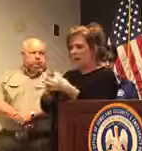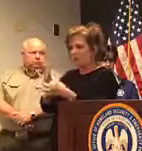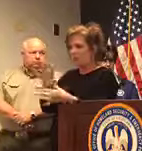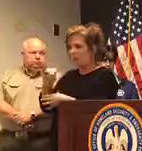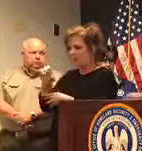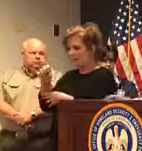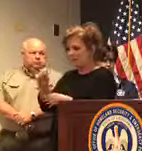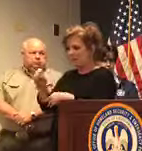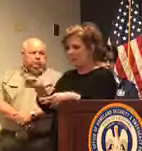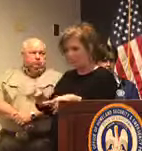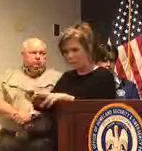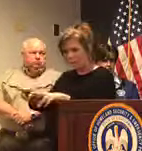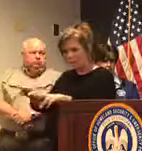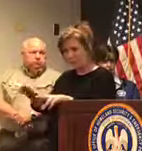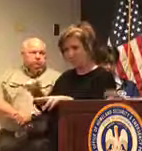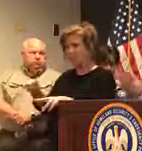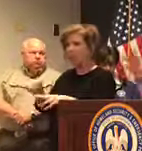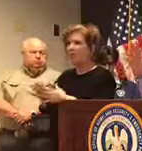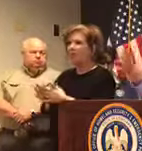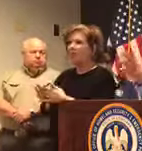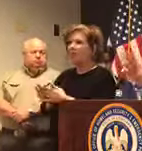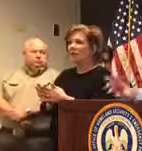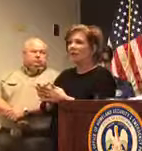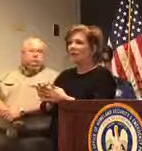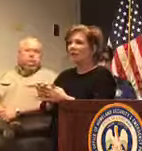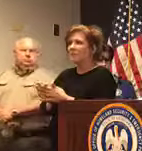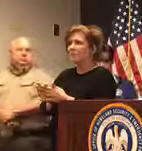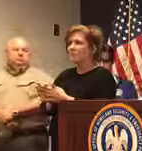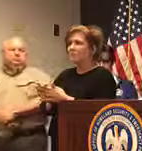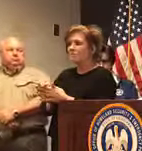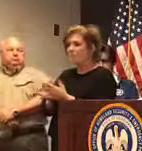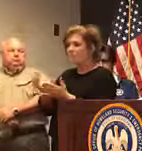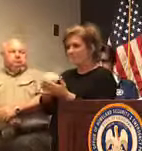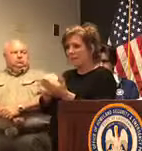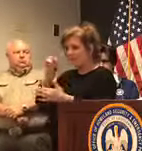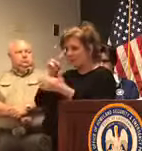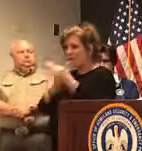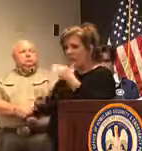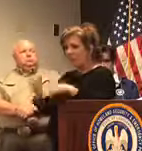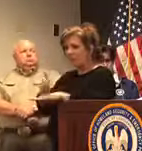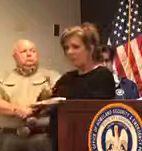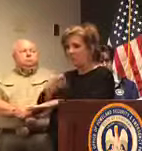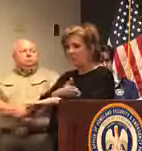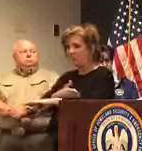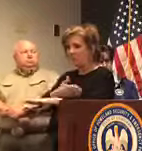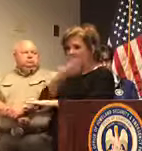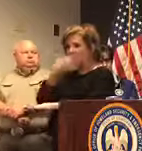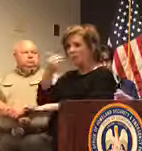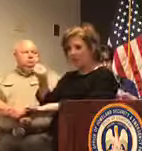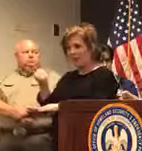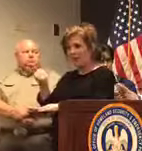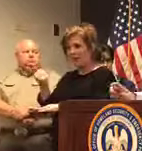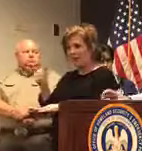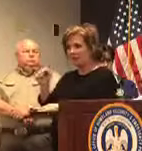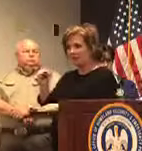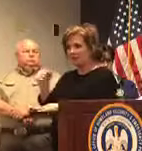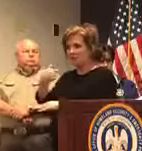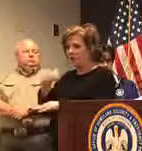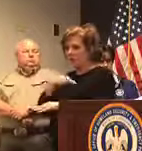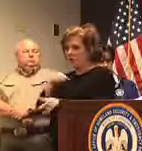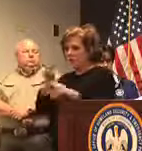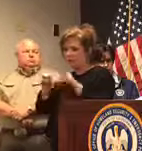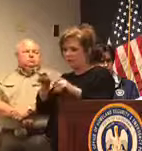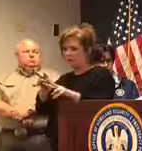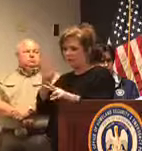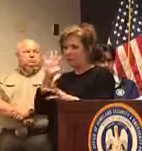too. Now, again, that forecast has improved for the better, and we make decisions based on what we